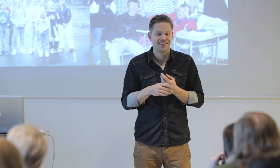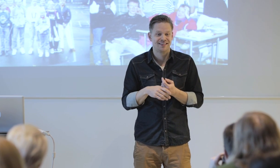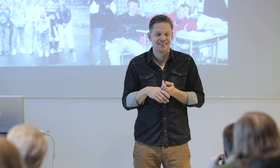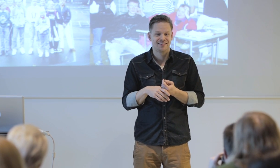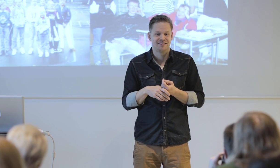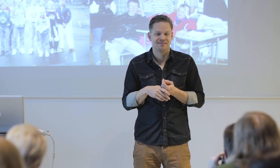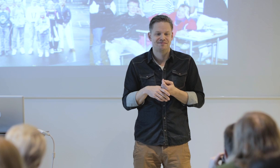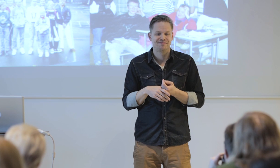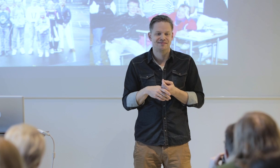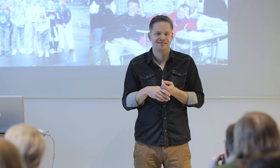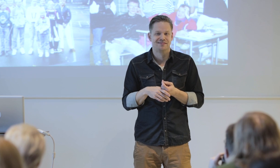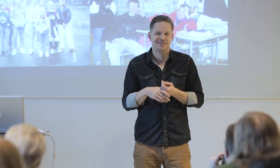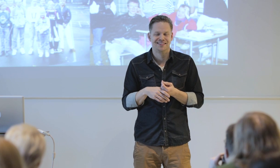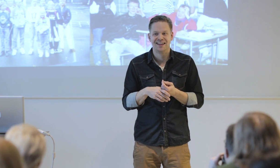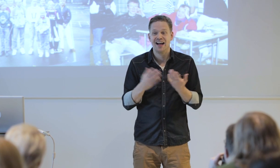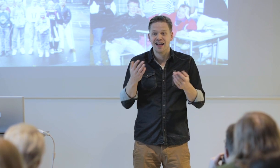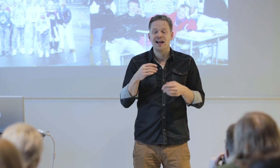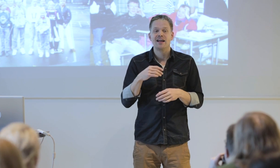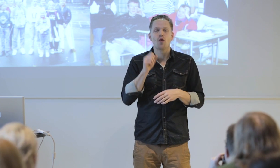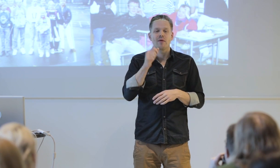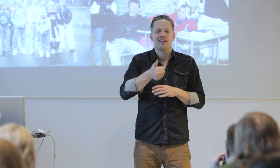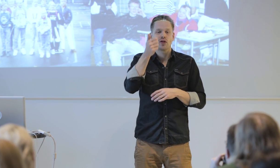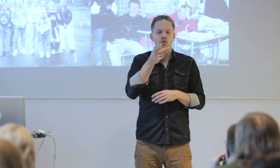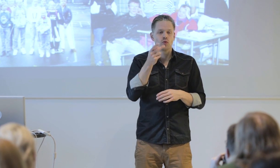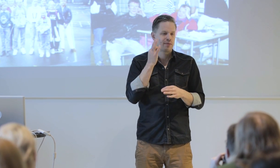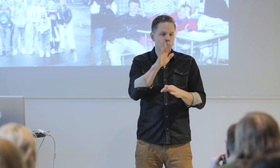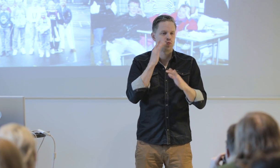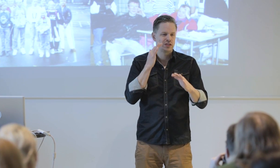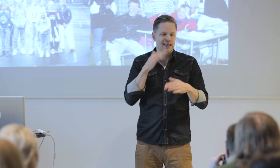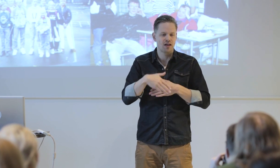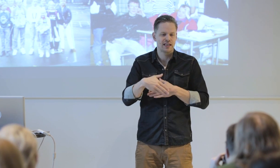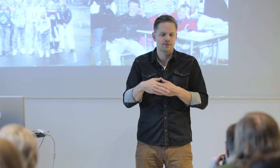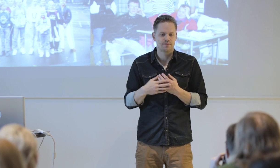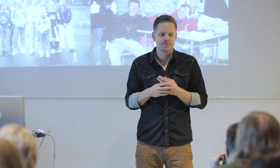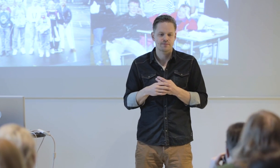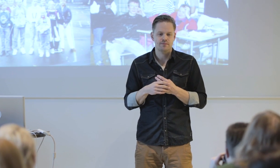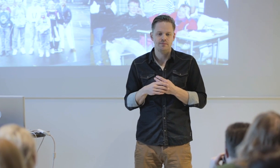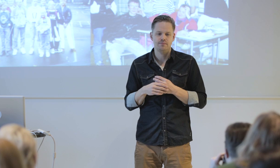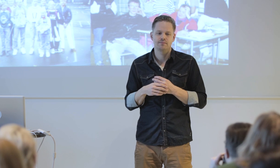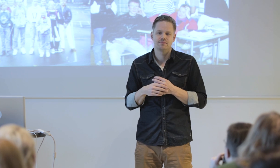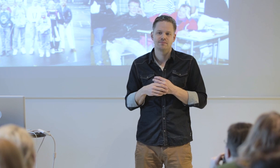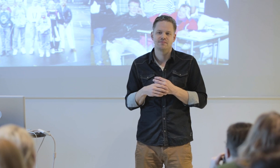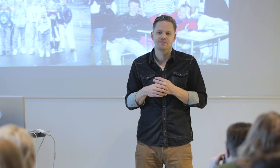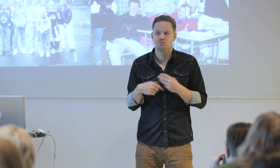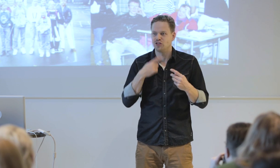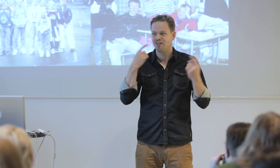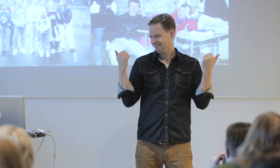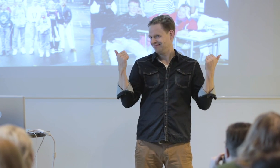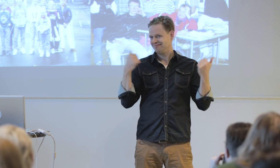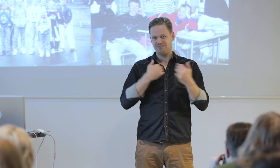suit, but yeah, never mind about that. So the principal was asking about what's your attitude to music?